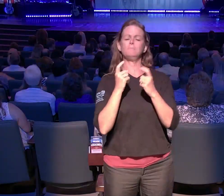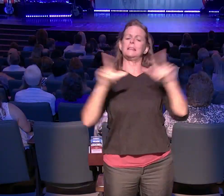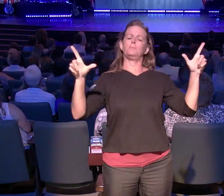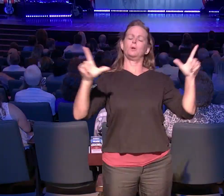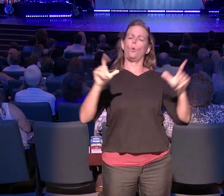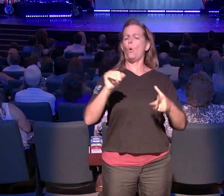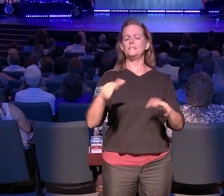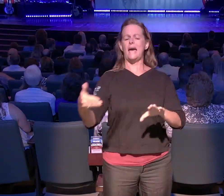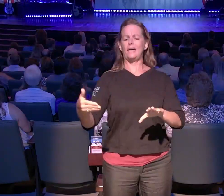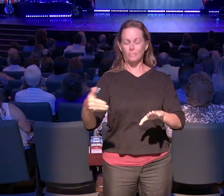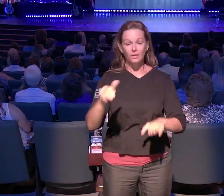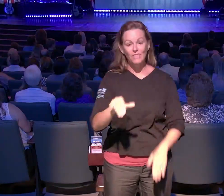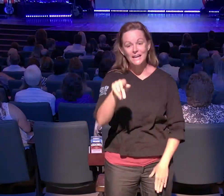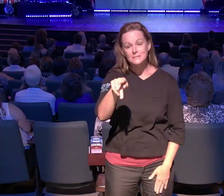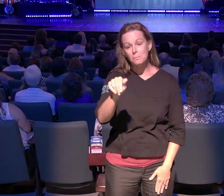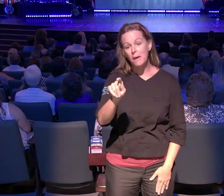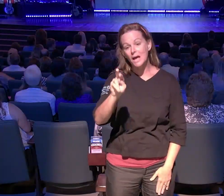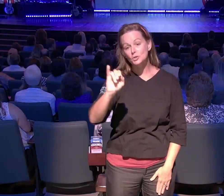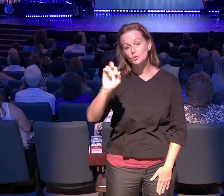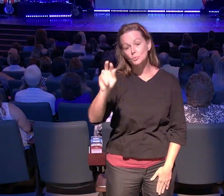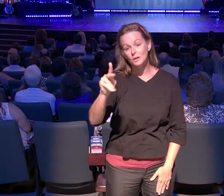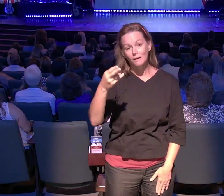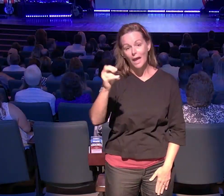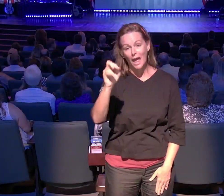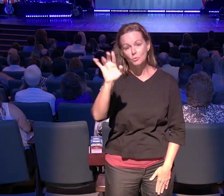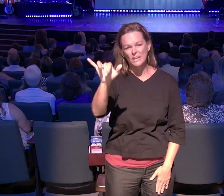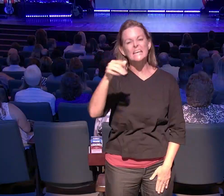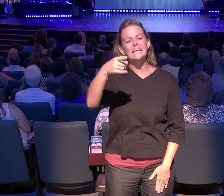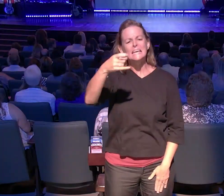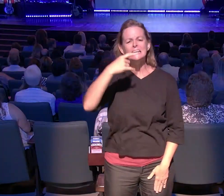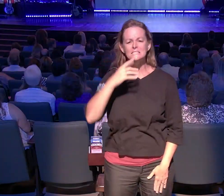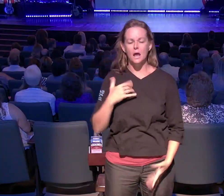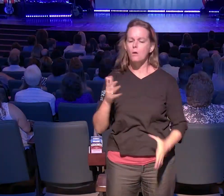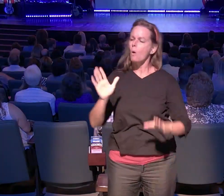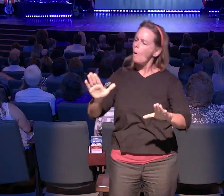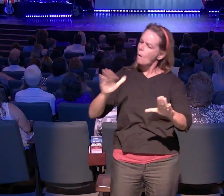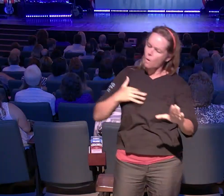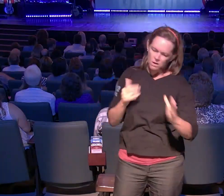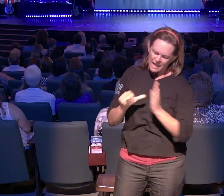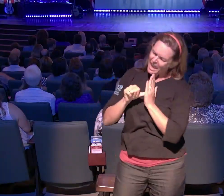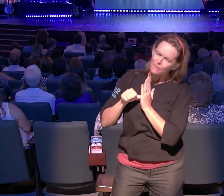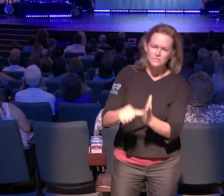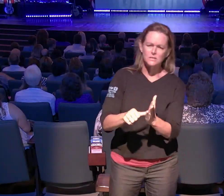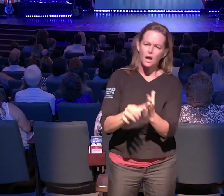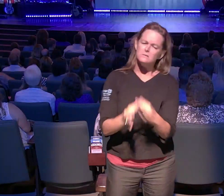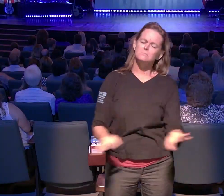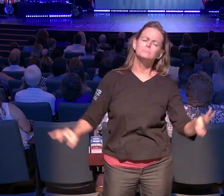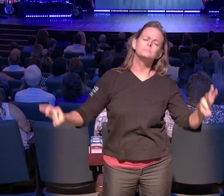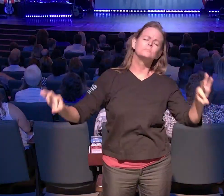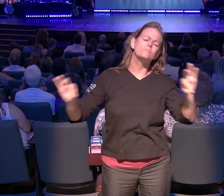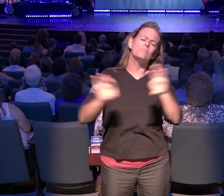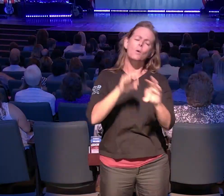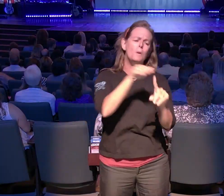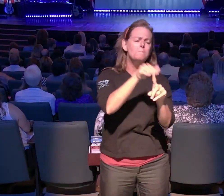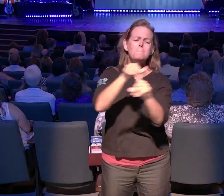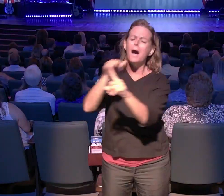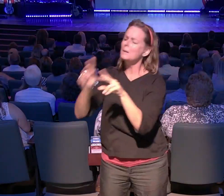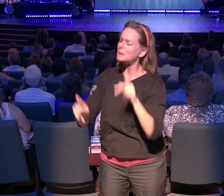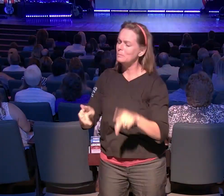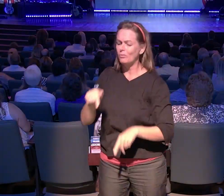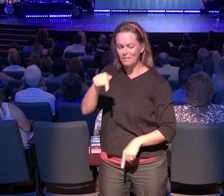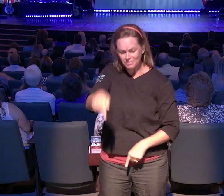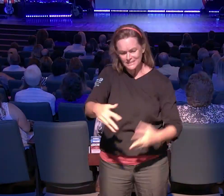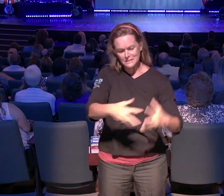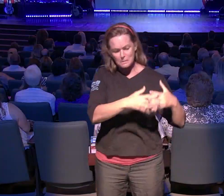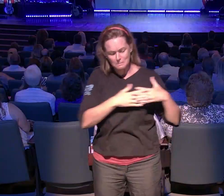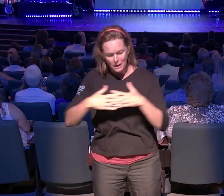me death," that also said this, and I quote, "It cannot be emphasized too strongly or too often that this great